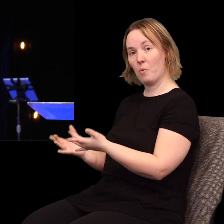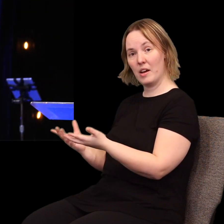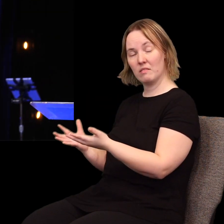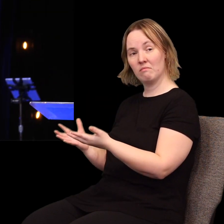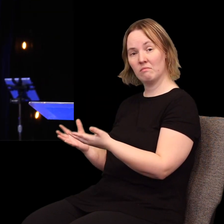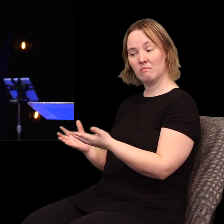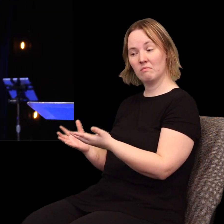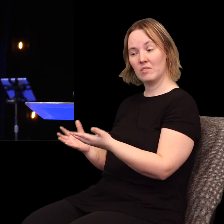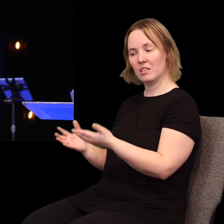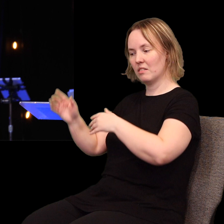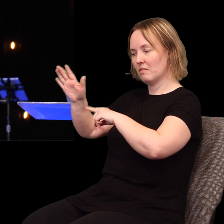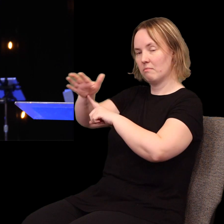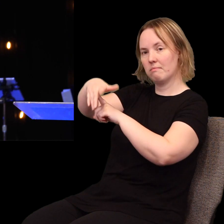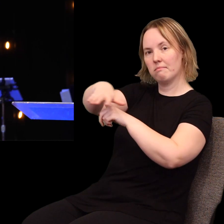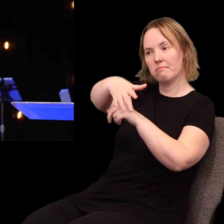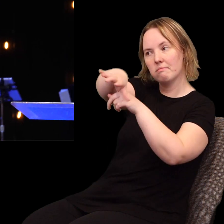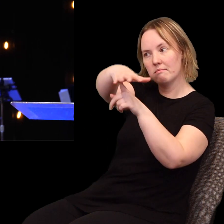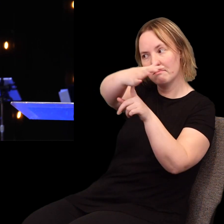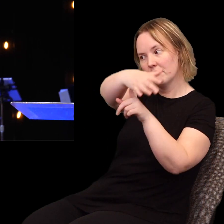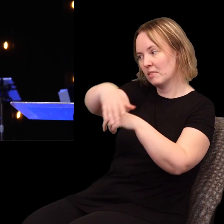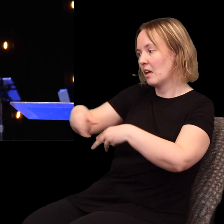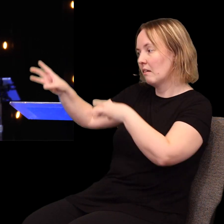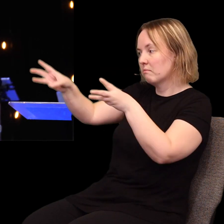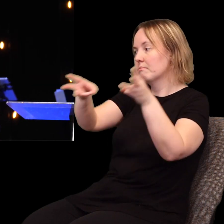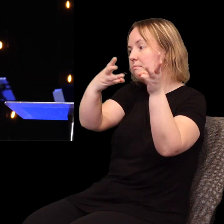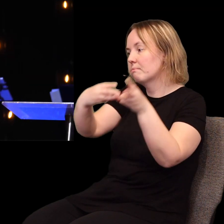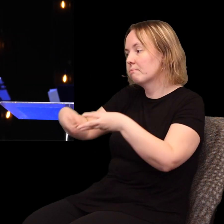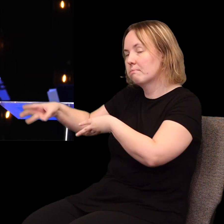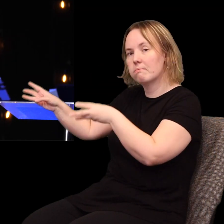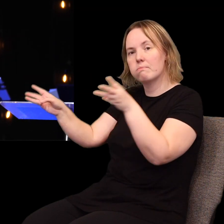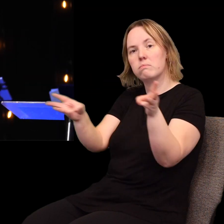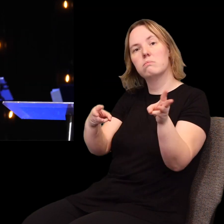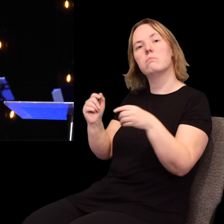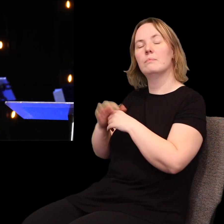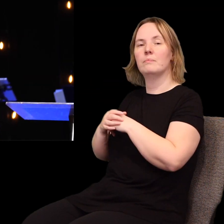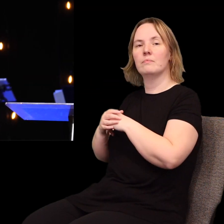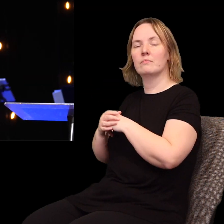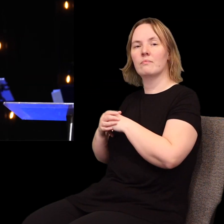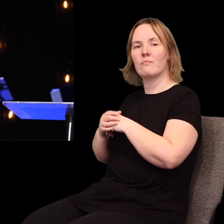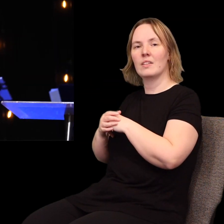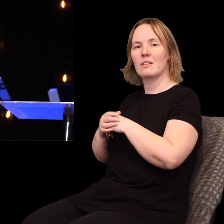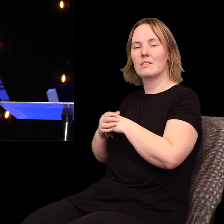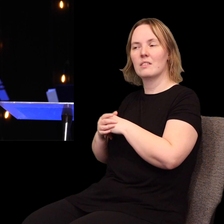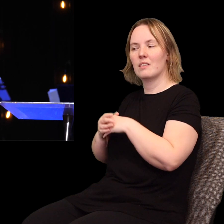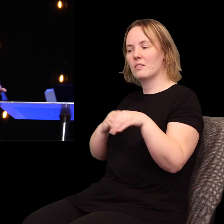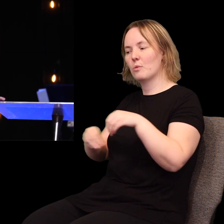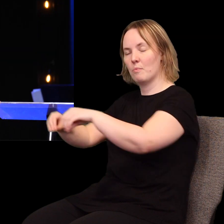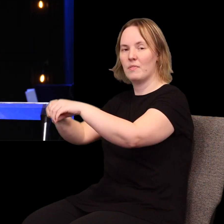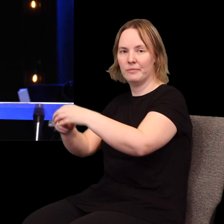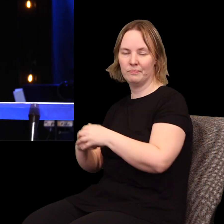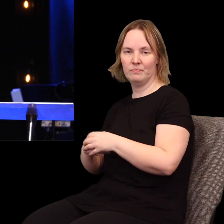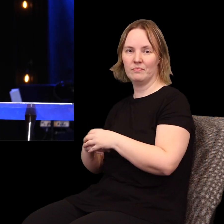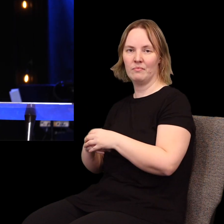wait there until the leaves begin to rustle and the wind blows. Then you will